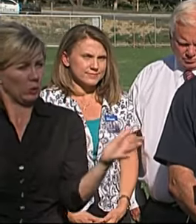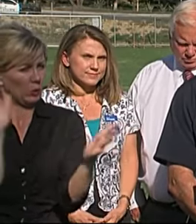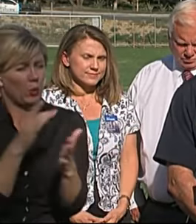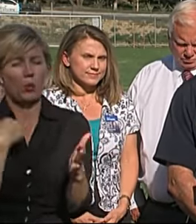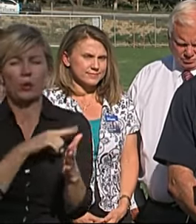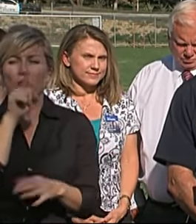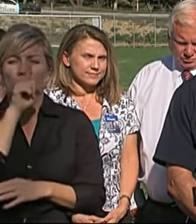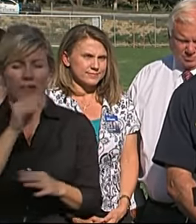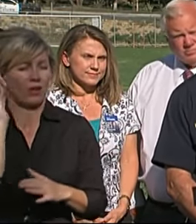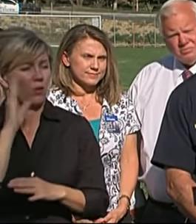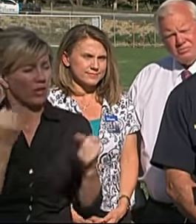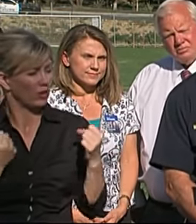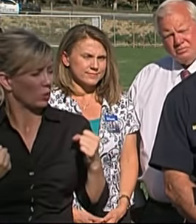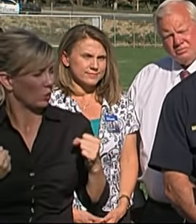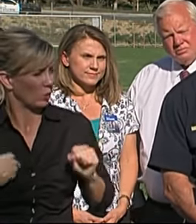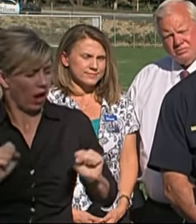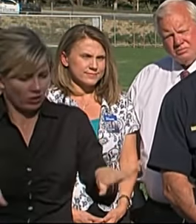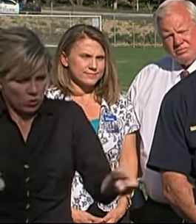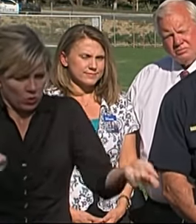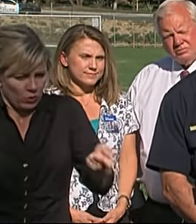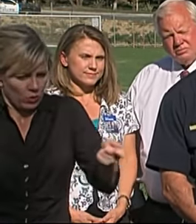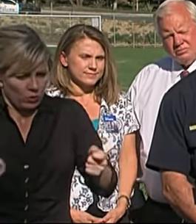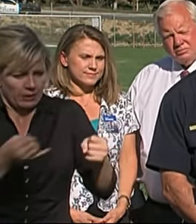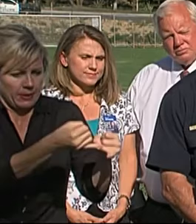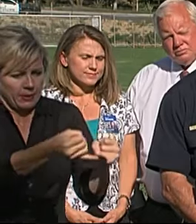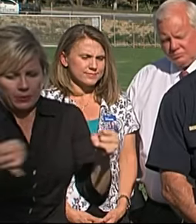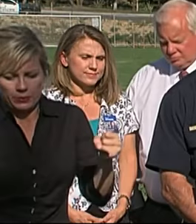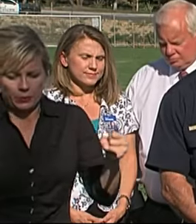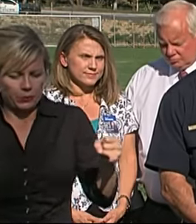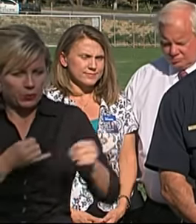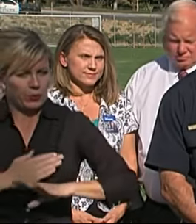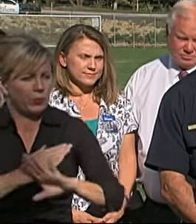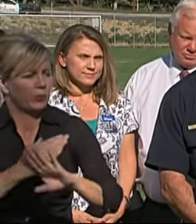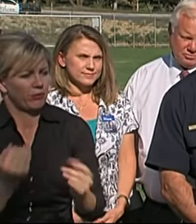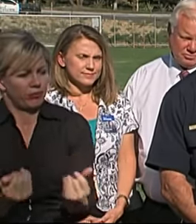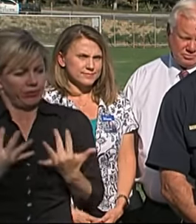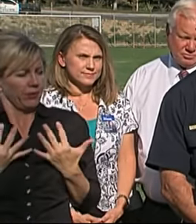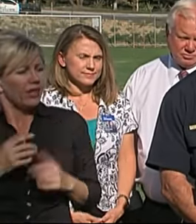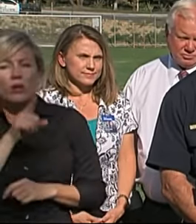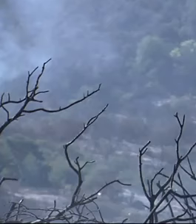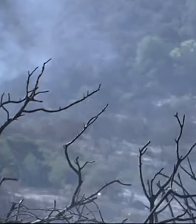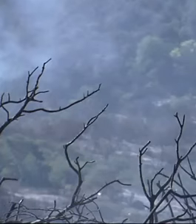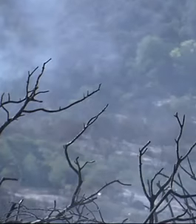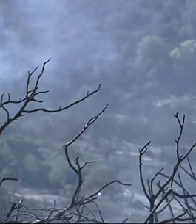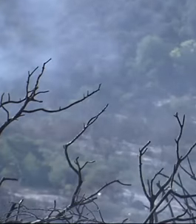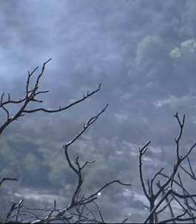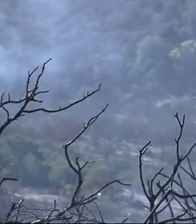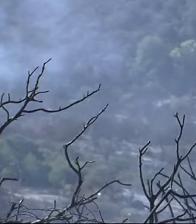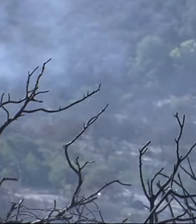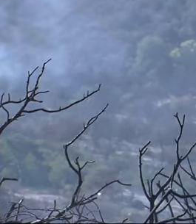We aren't letting anybody in, so the evacuations still are in place.